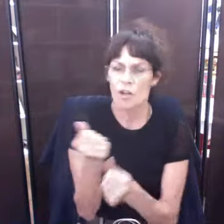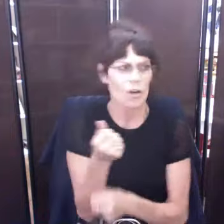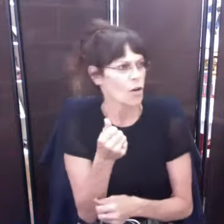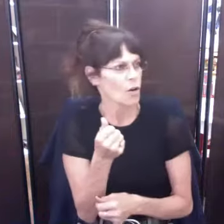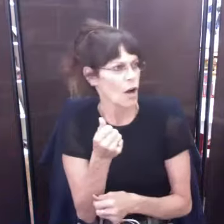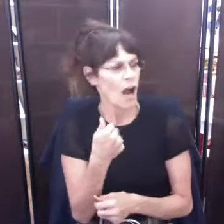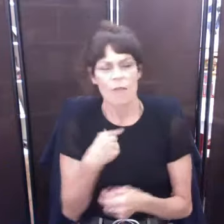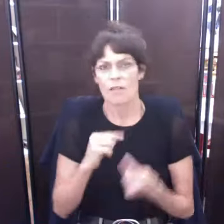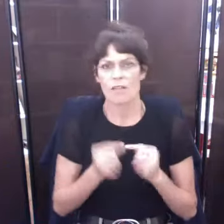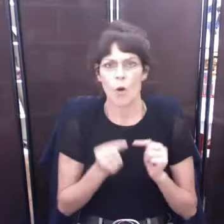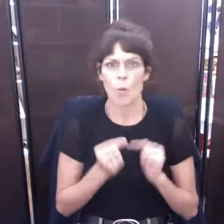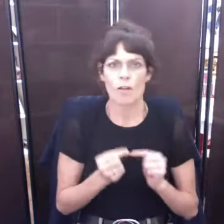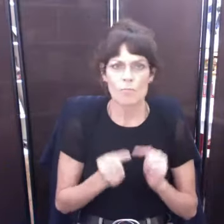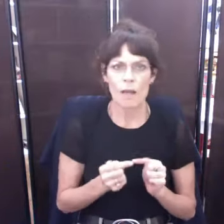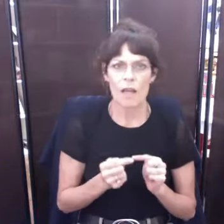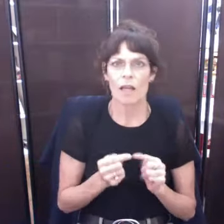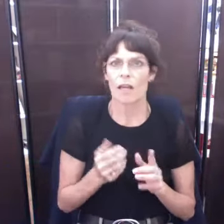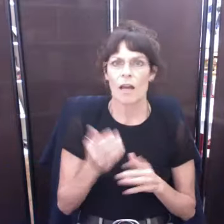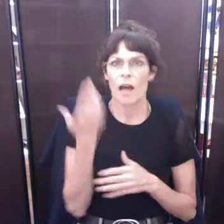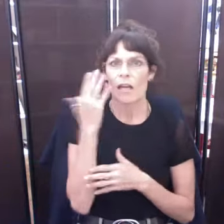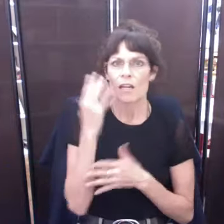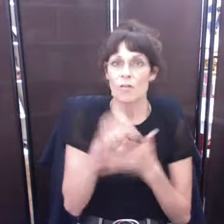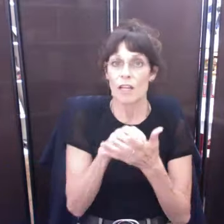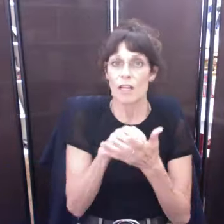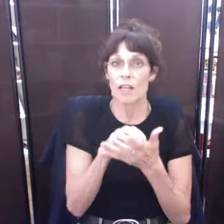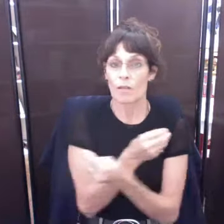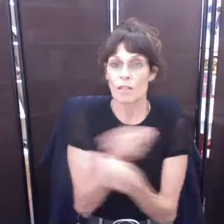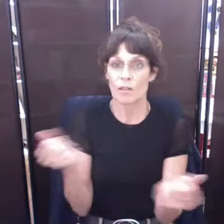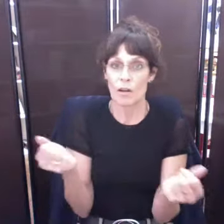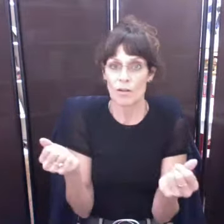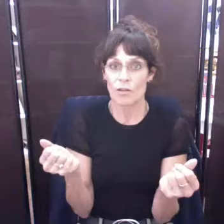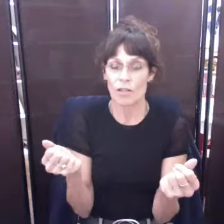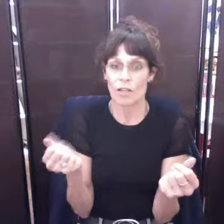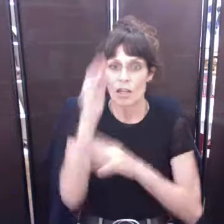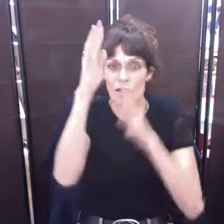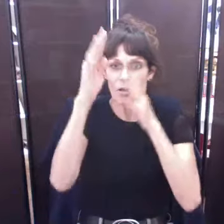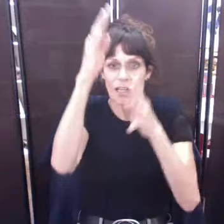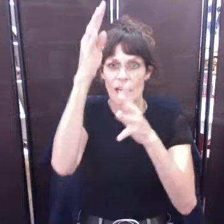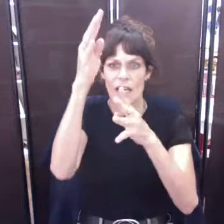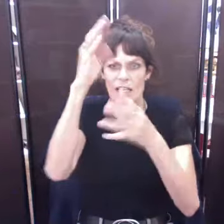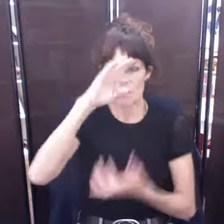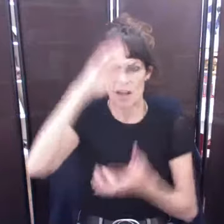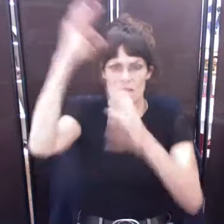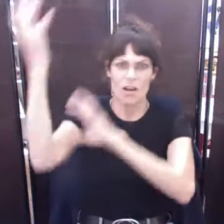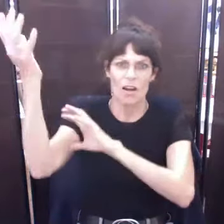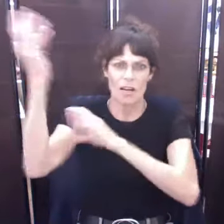I didn't realize that taking away my solution creates just nothing but havoc, pain, remorse,